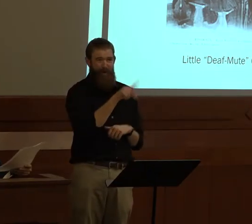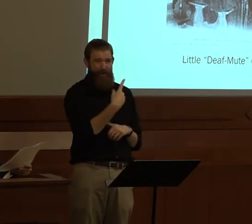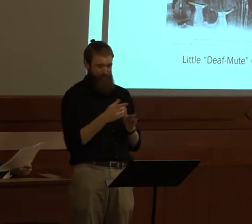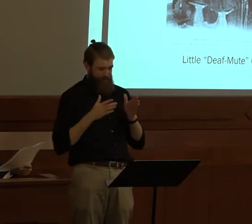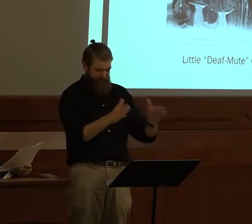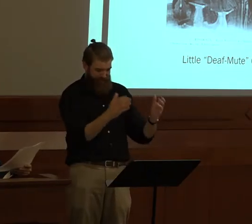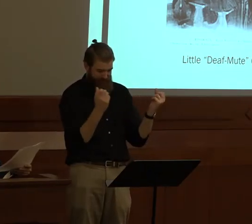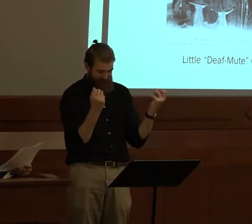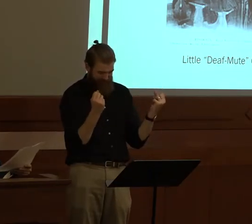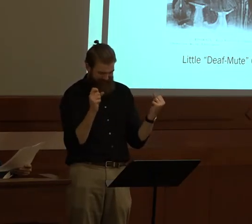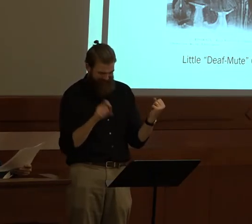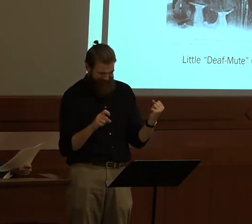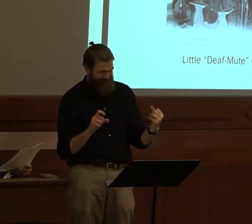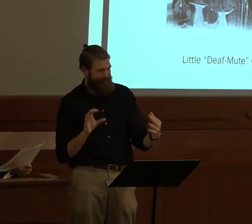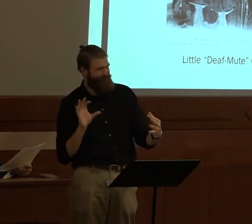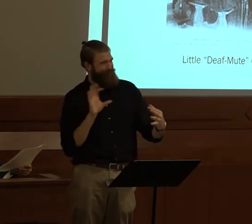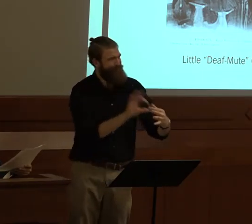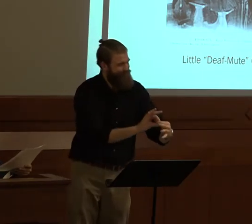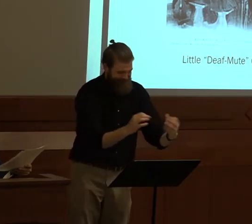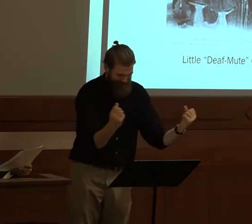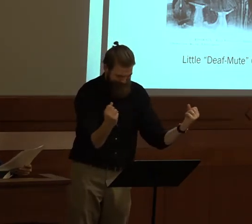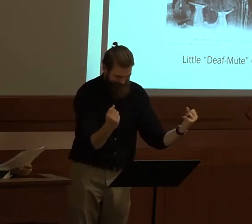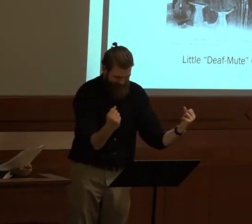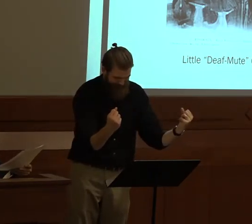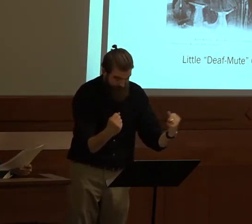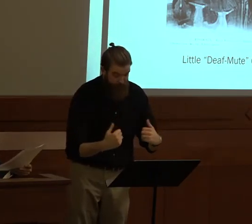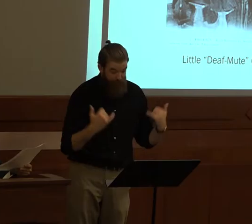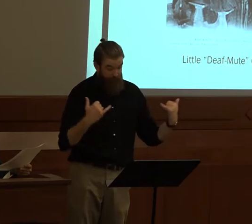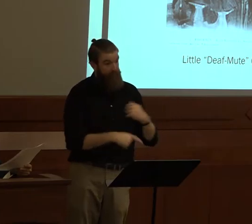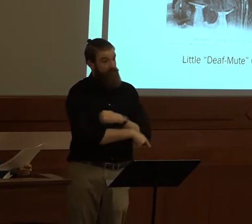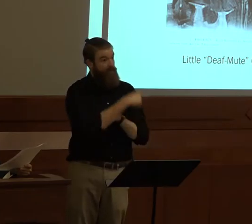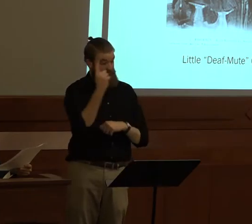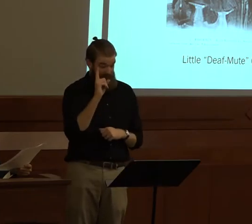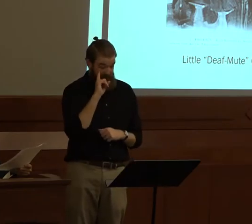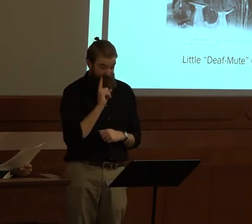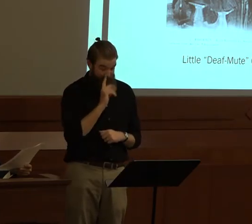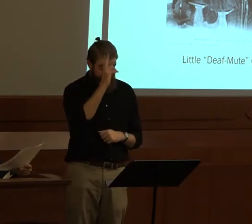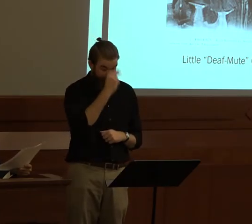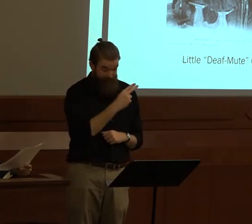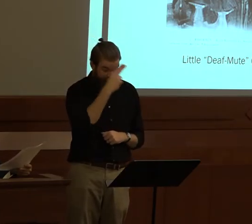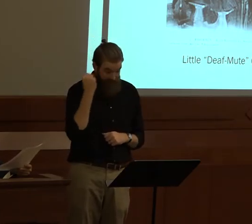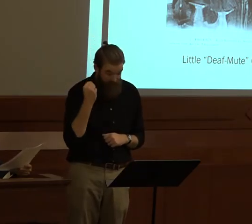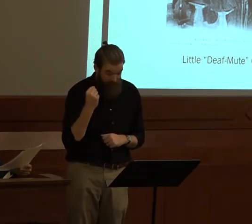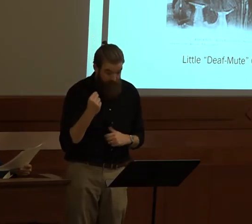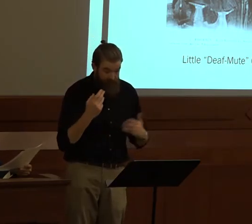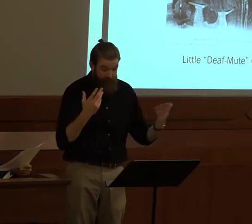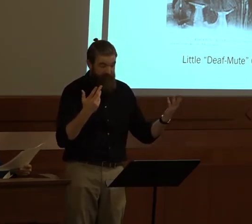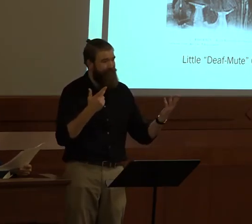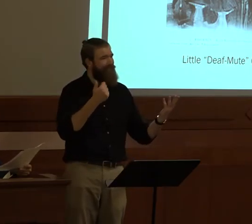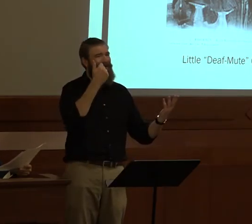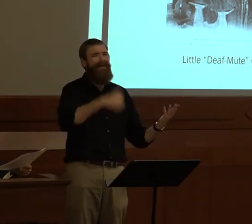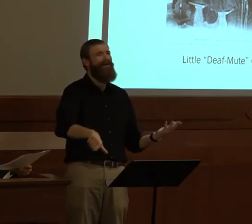today's Catholics, and perhaps for anyone with an understanding of enculturation in deaf mission work,